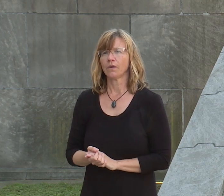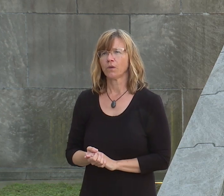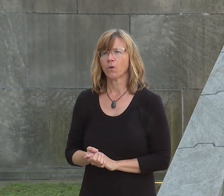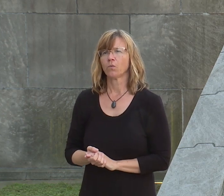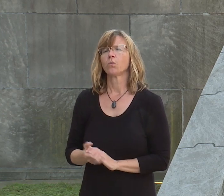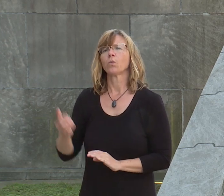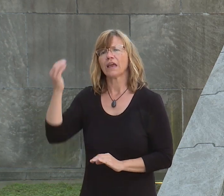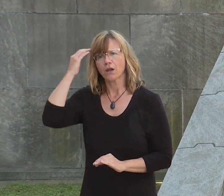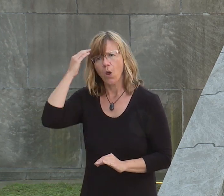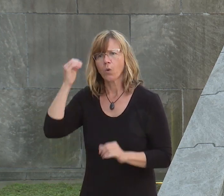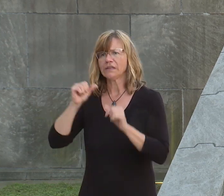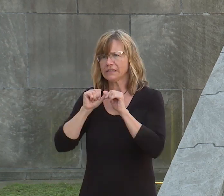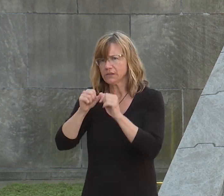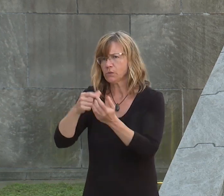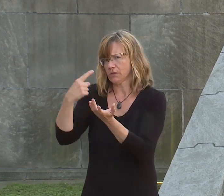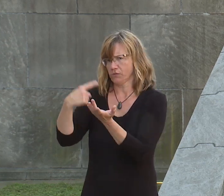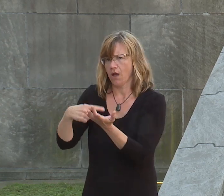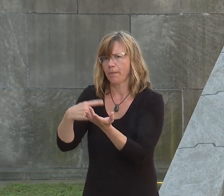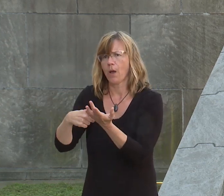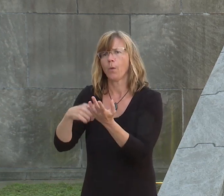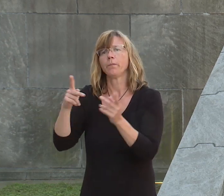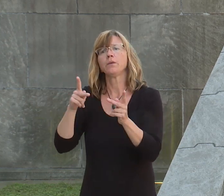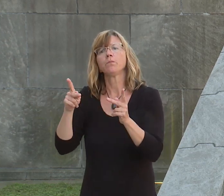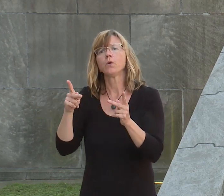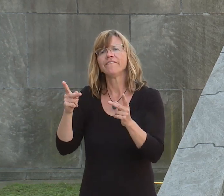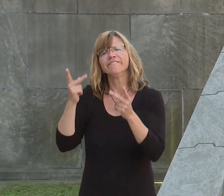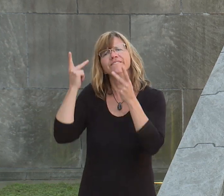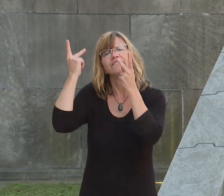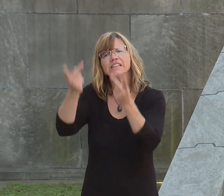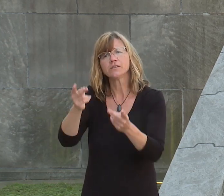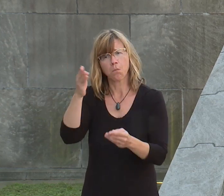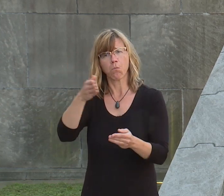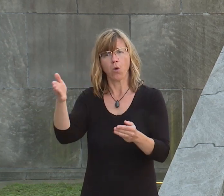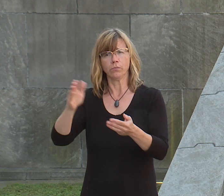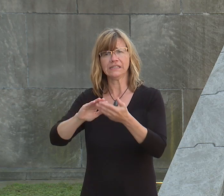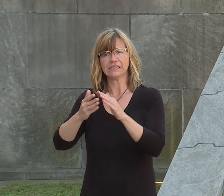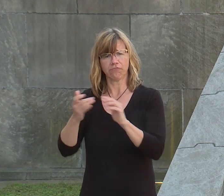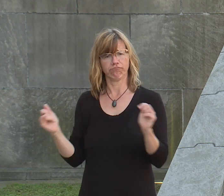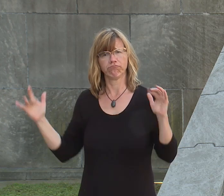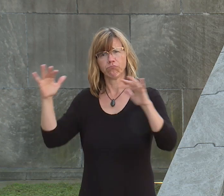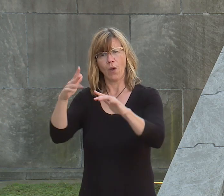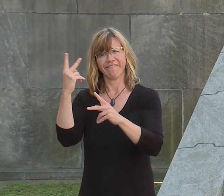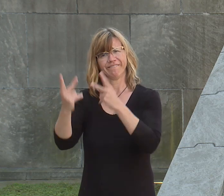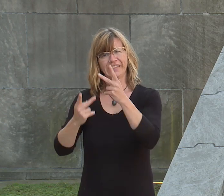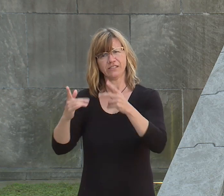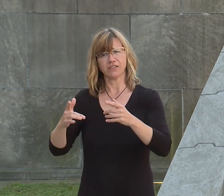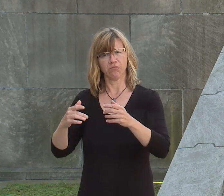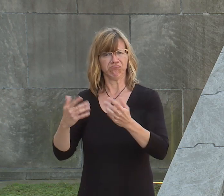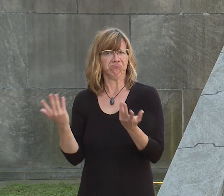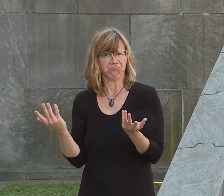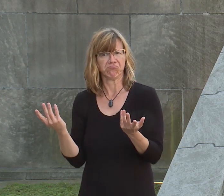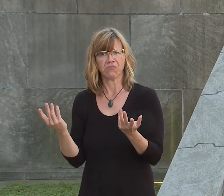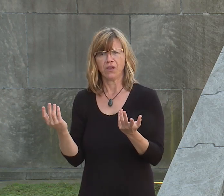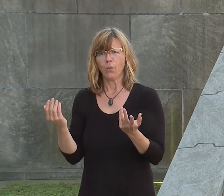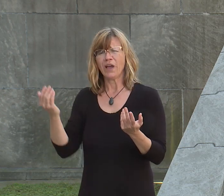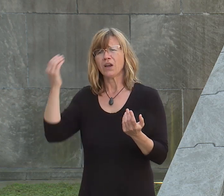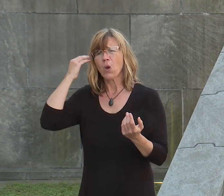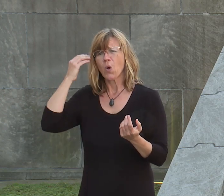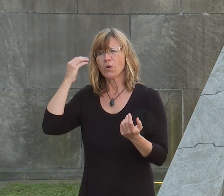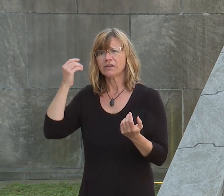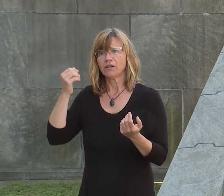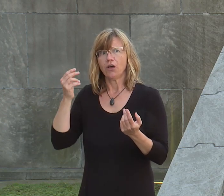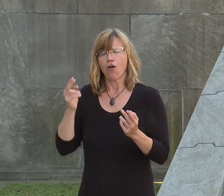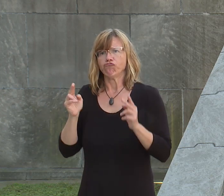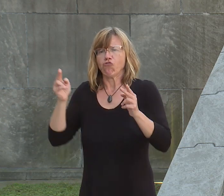with our folks that visit Baltimore at the convention center. We know that folks are going to come back. We know, again, that this is not going to be a rush, and this is